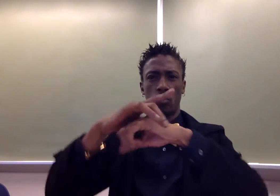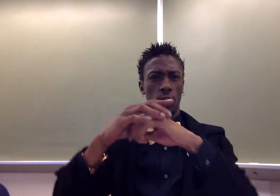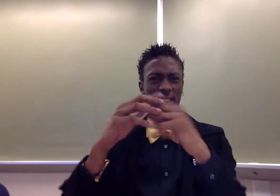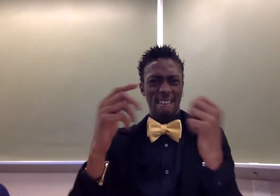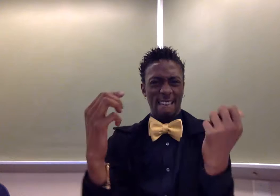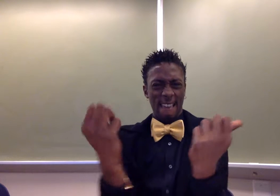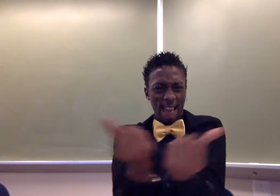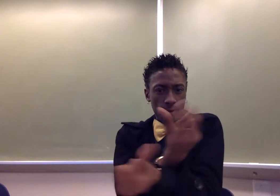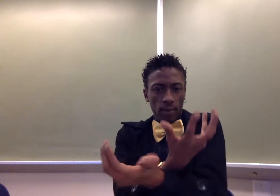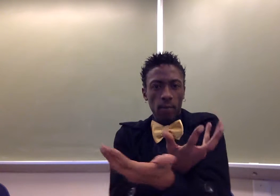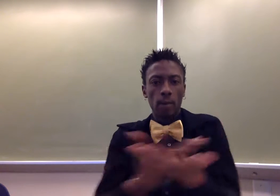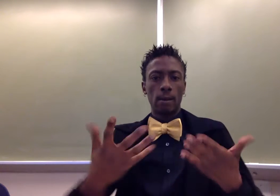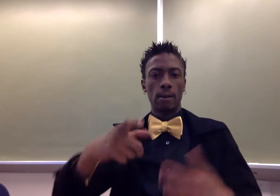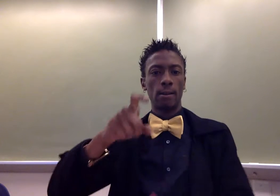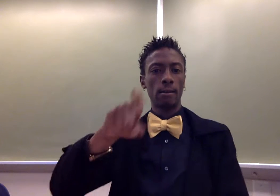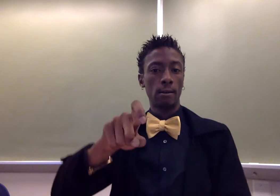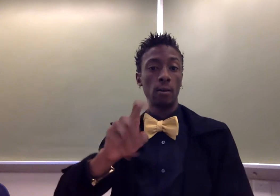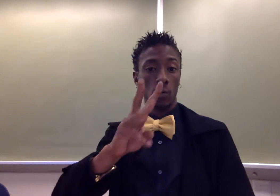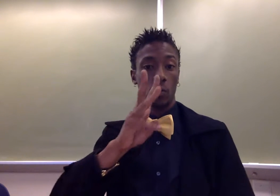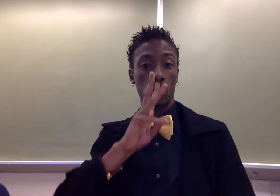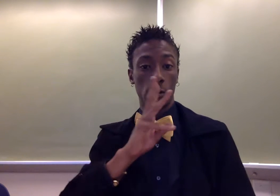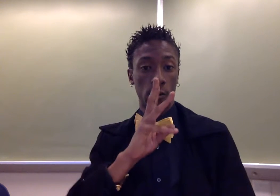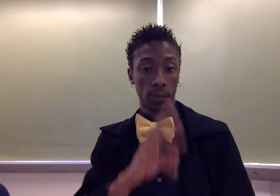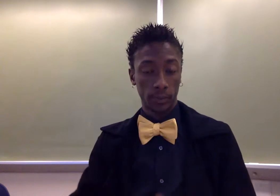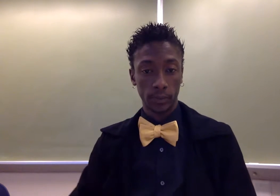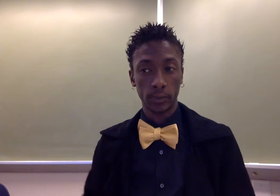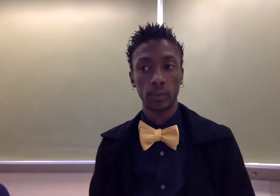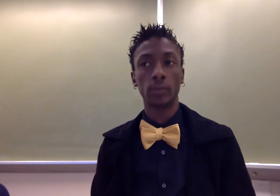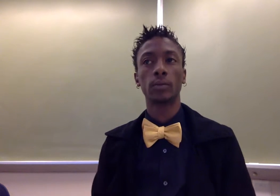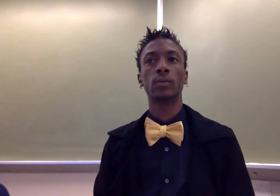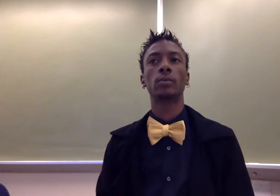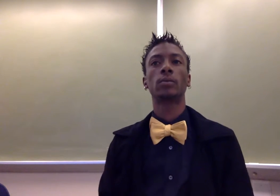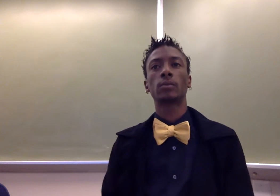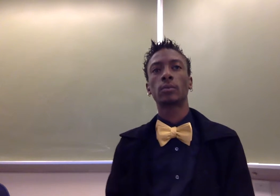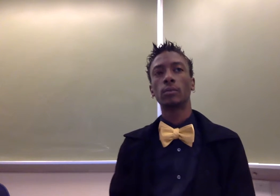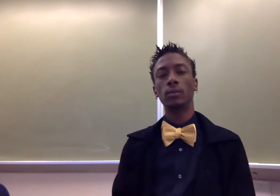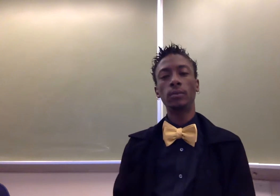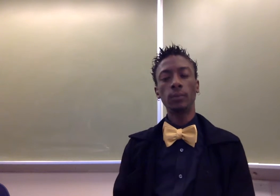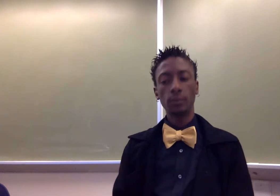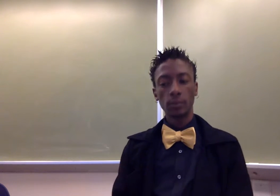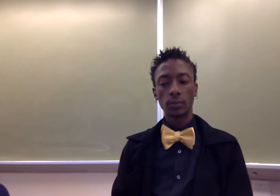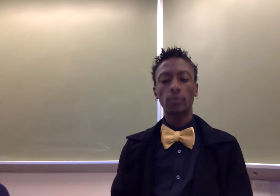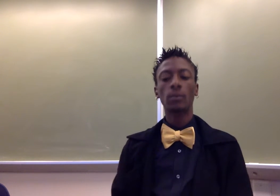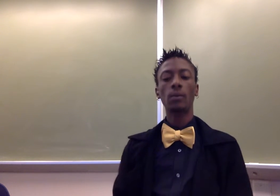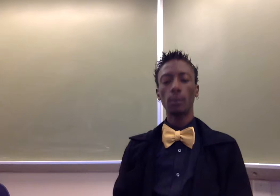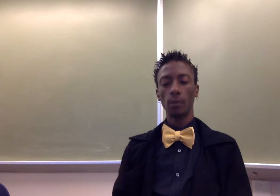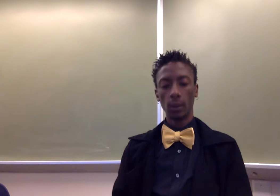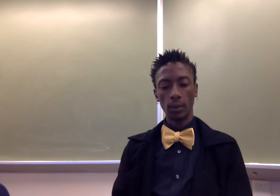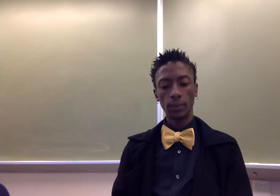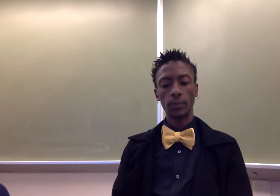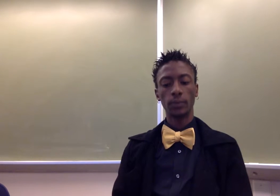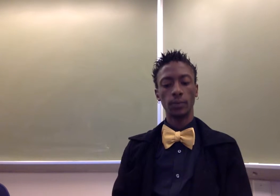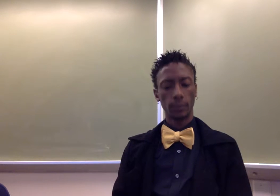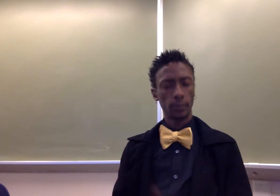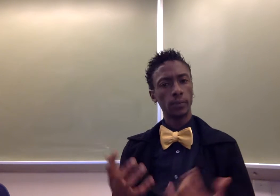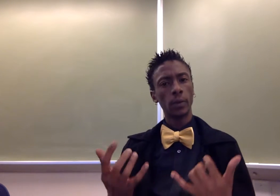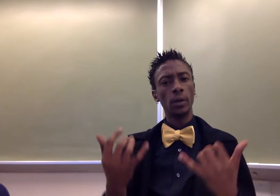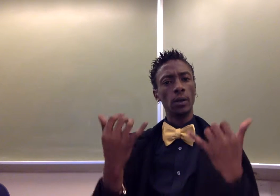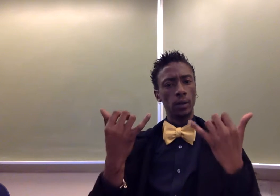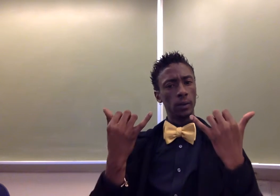water. Today we're going to direct our activities to how, in particular,